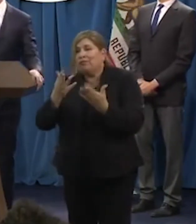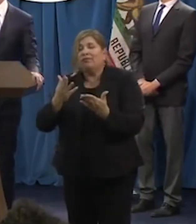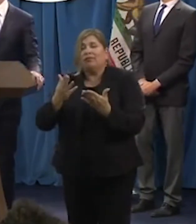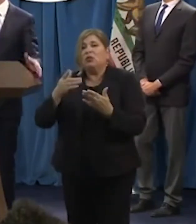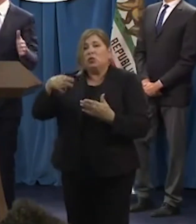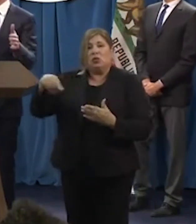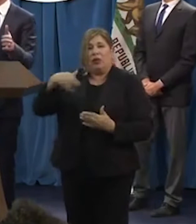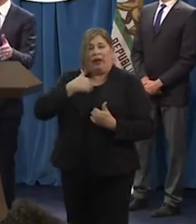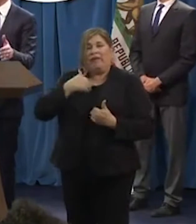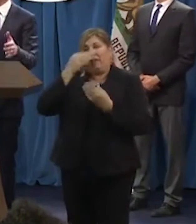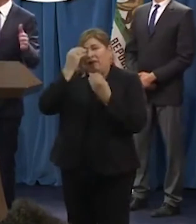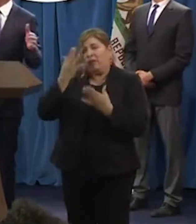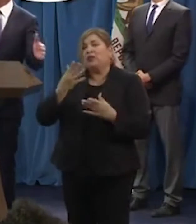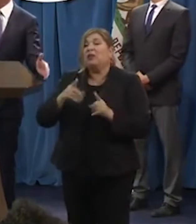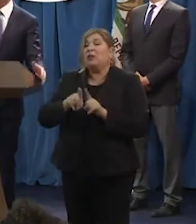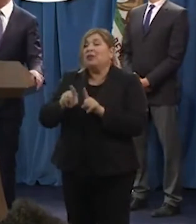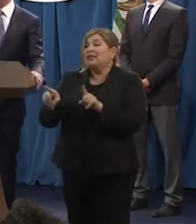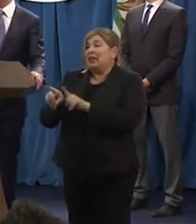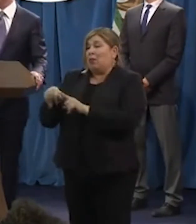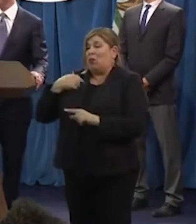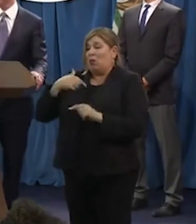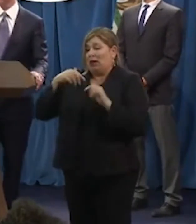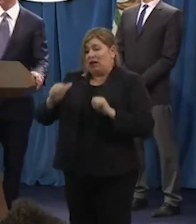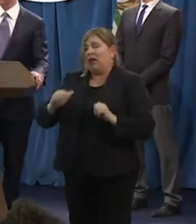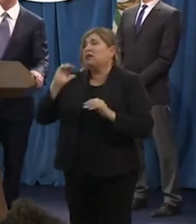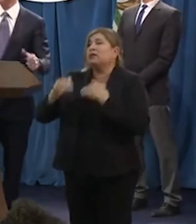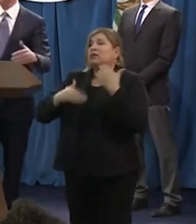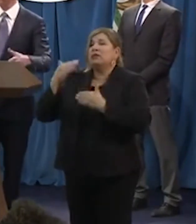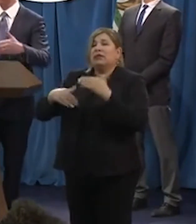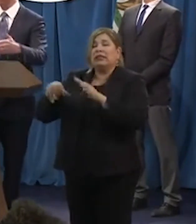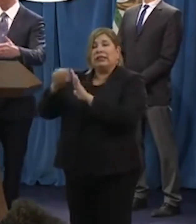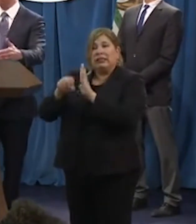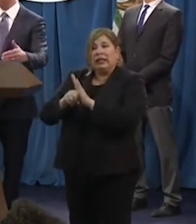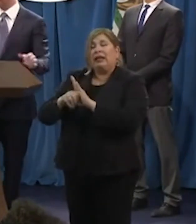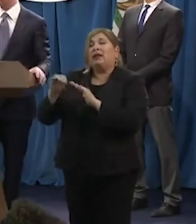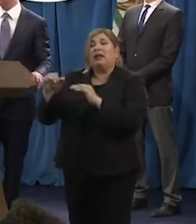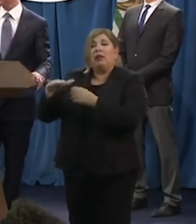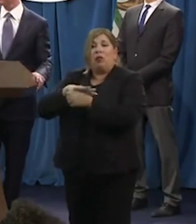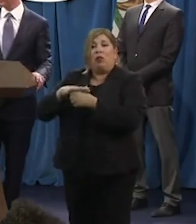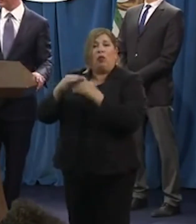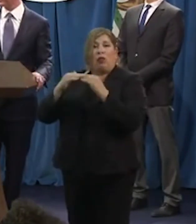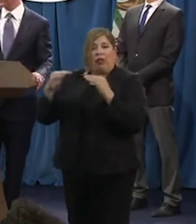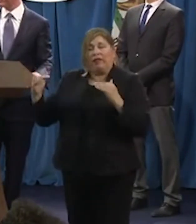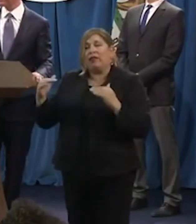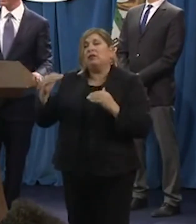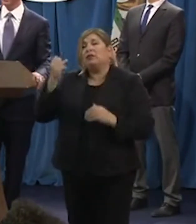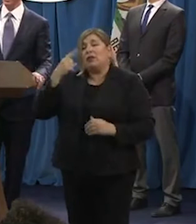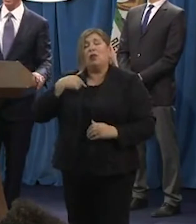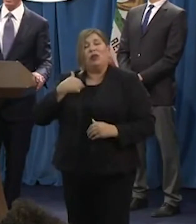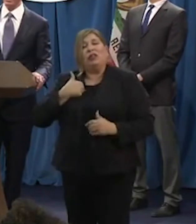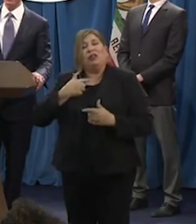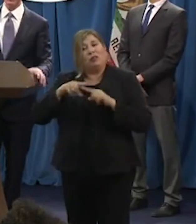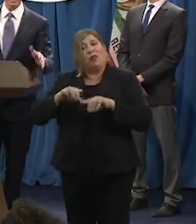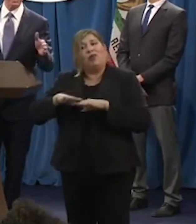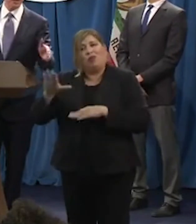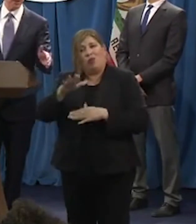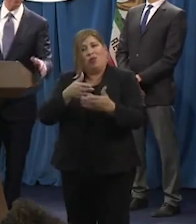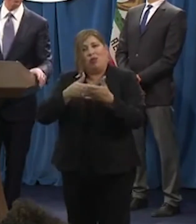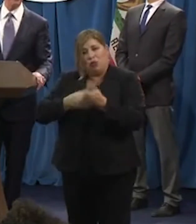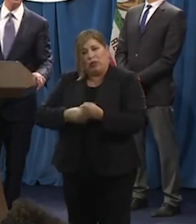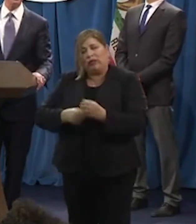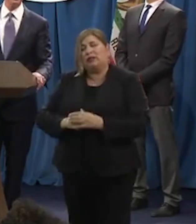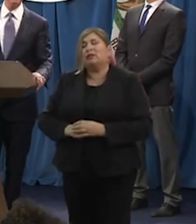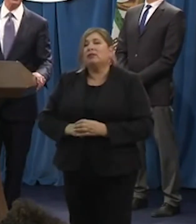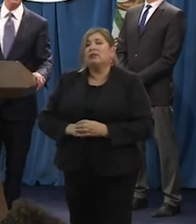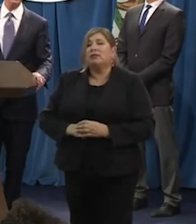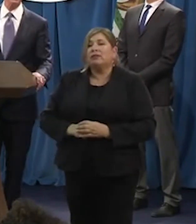to conduct ourselves at the state and local level with the public trust always front and center. And so that is another